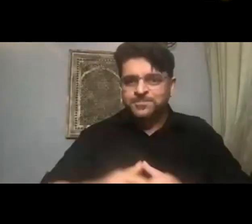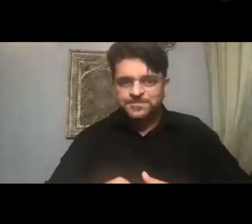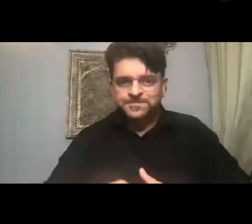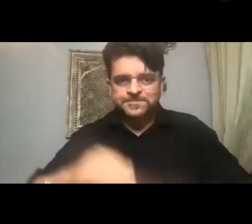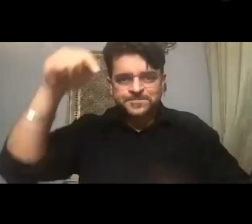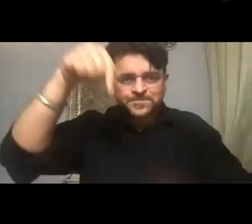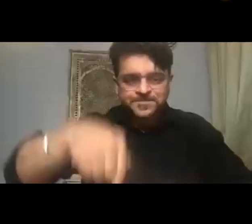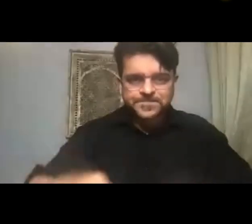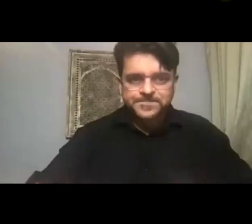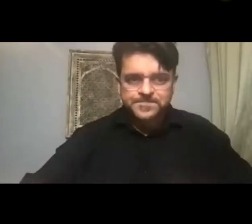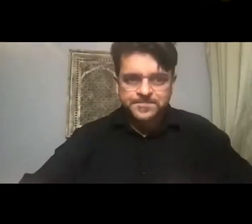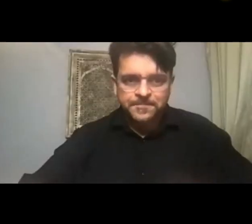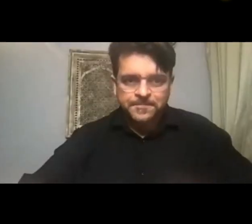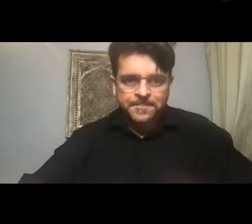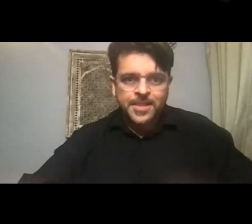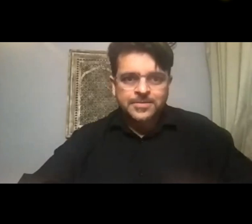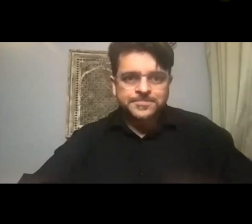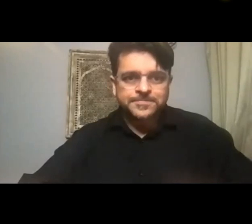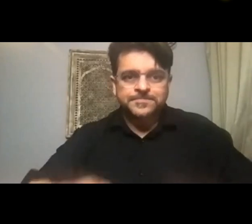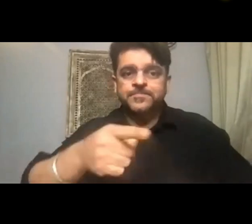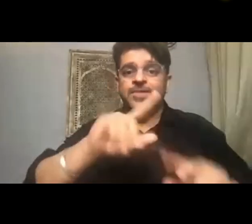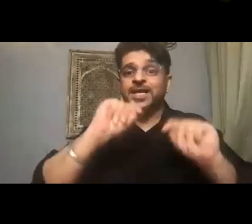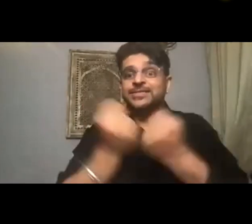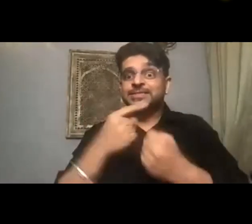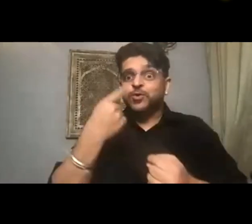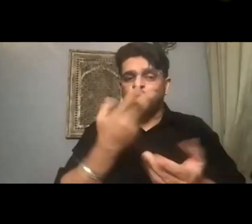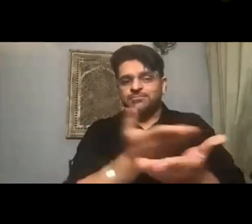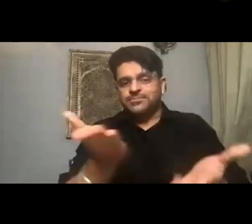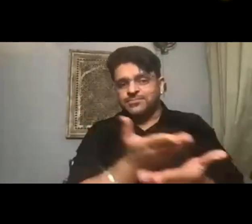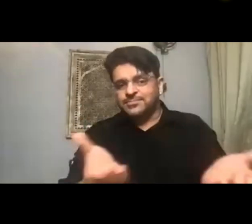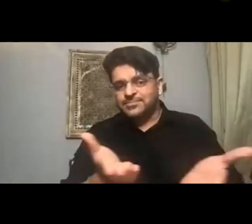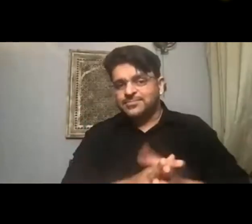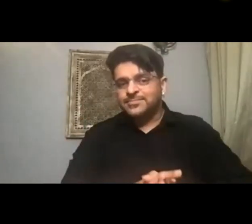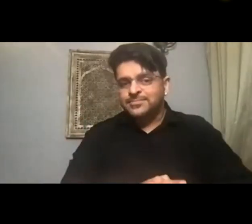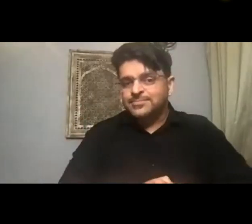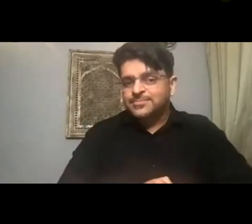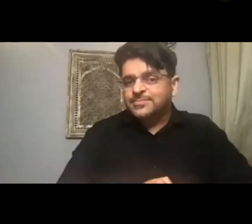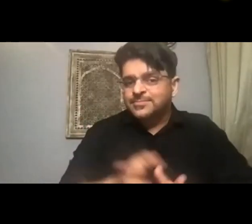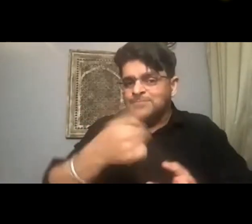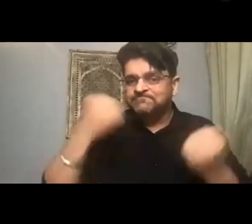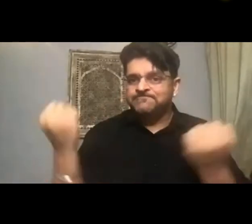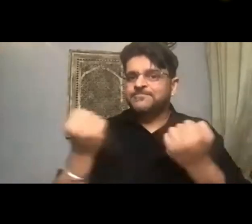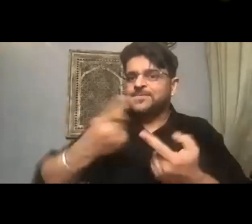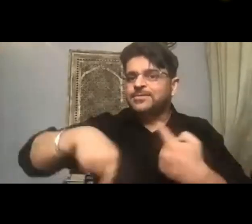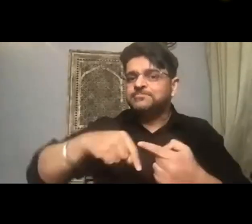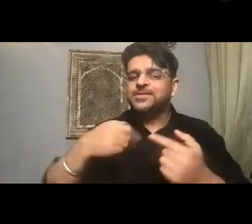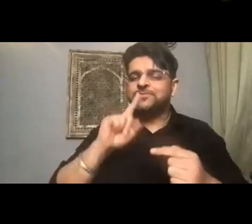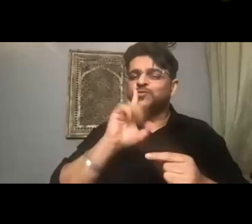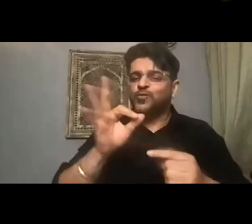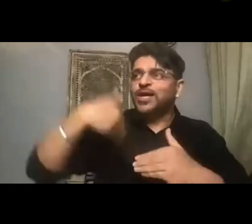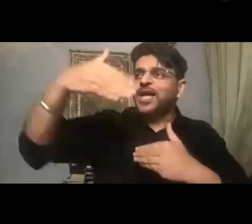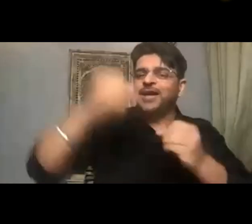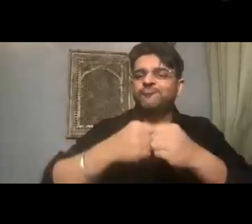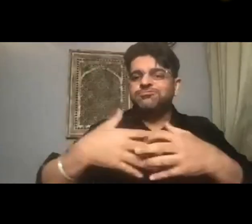under construction. Next time we will announce that. Go down, please. And this is the team, as you can see,